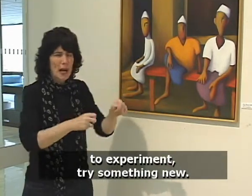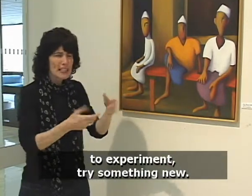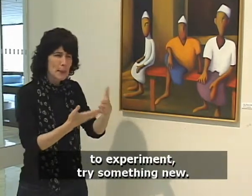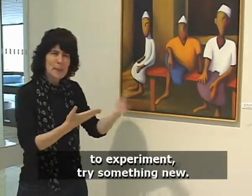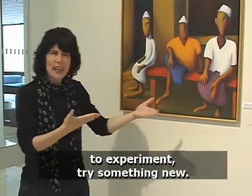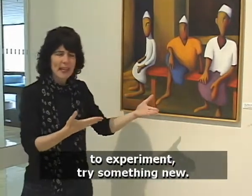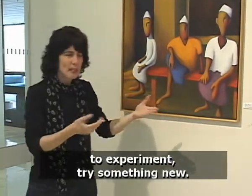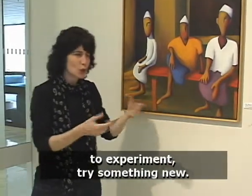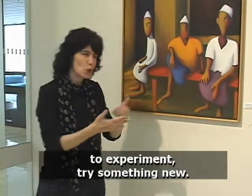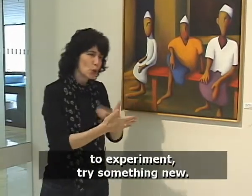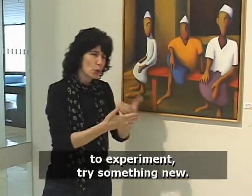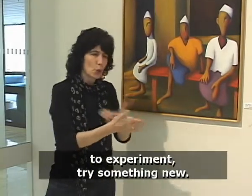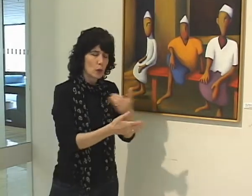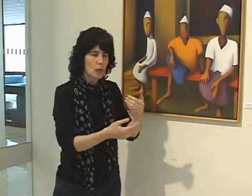Try something new.